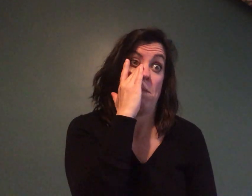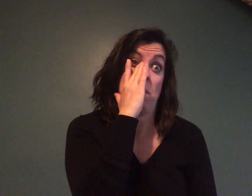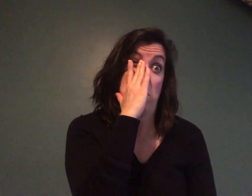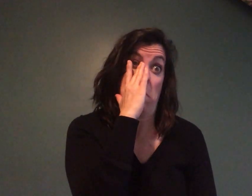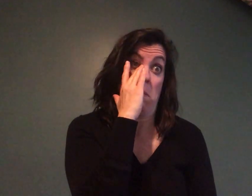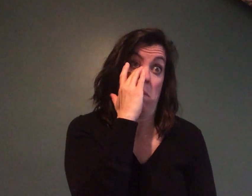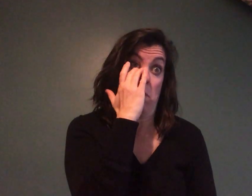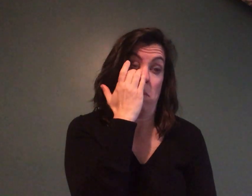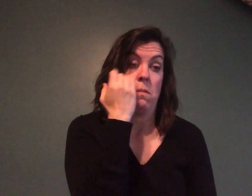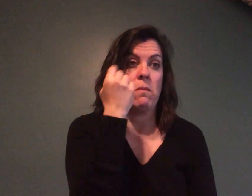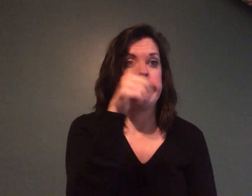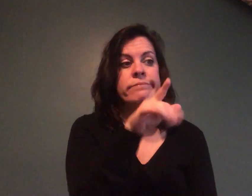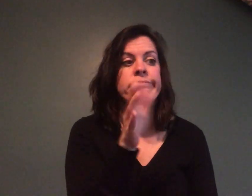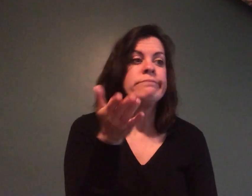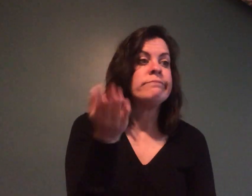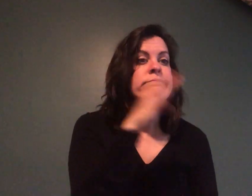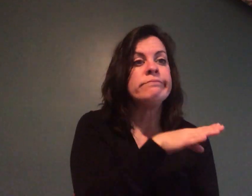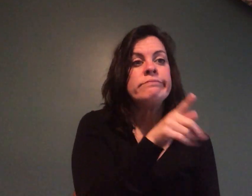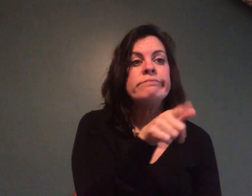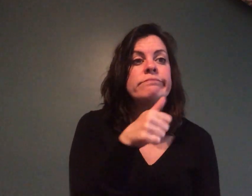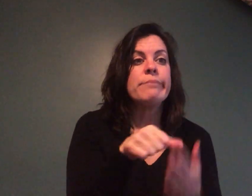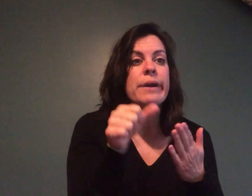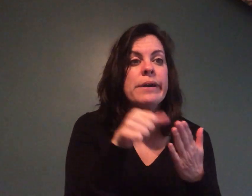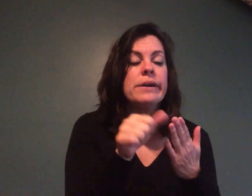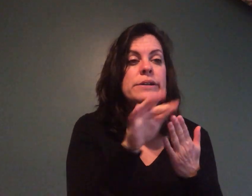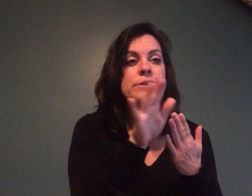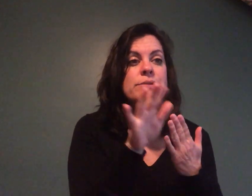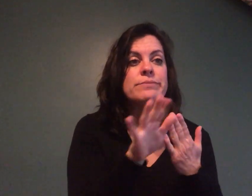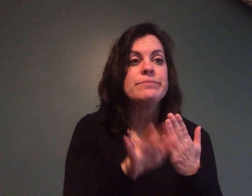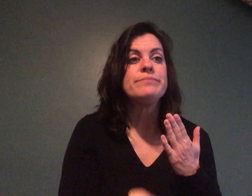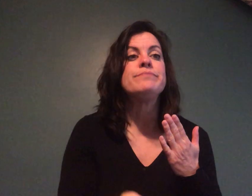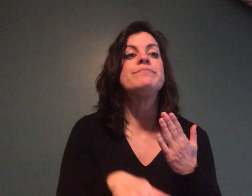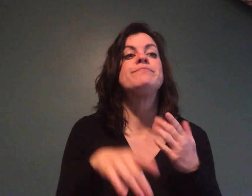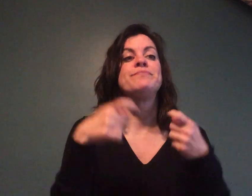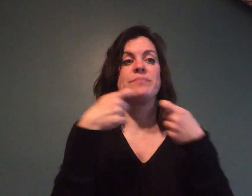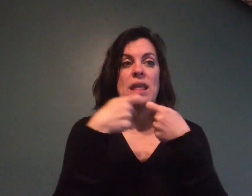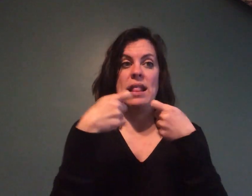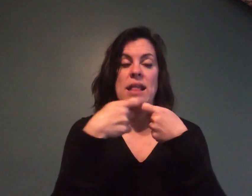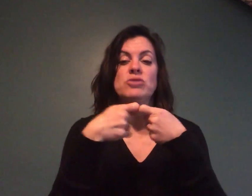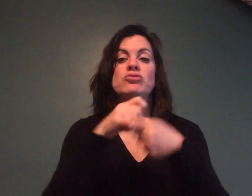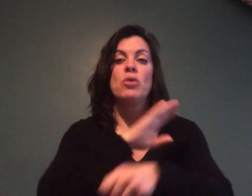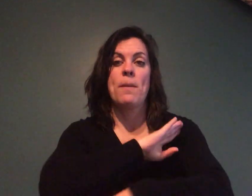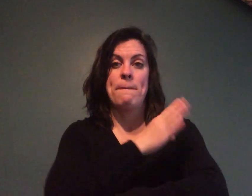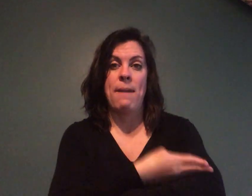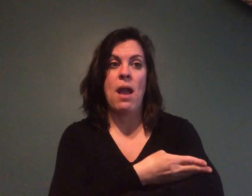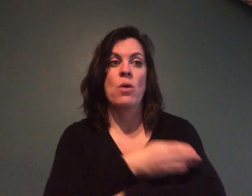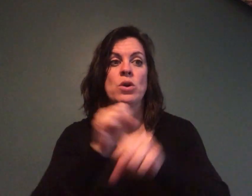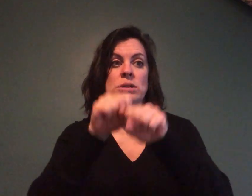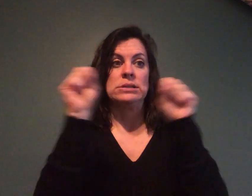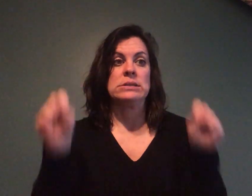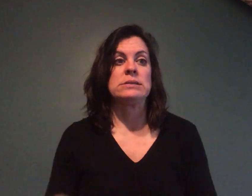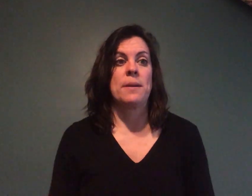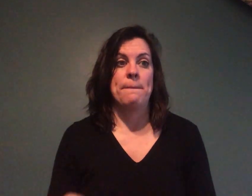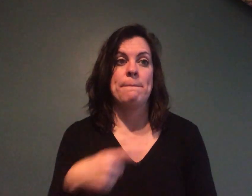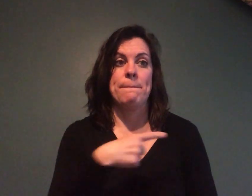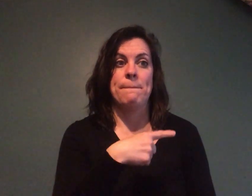Okay. Electrical power systems grounding is a method where we've been through grounding 1,000 times already, people. All